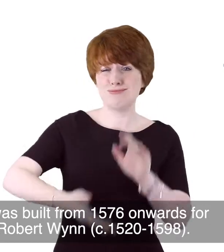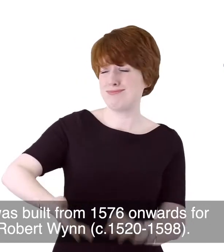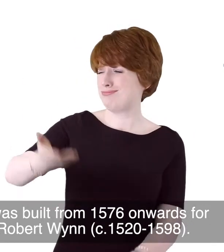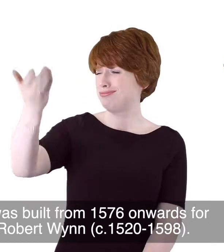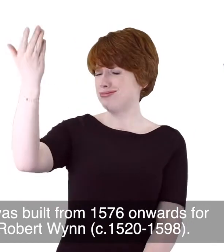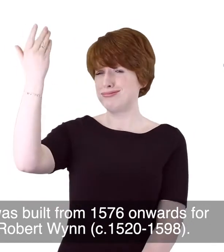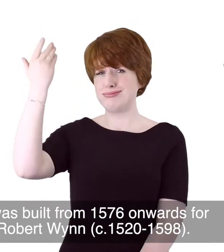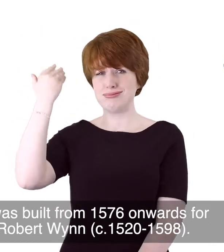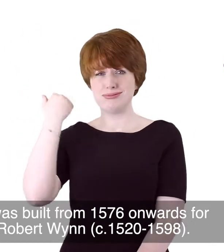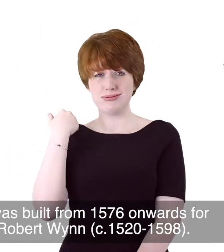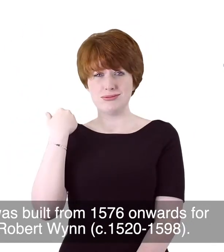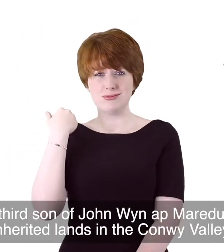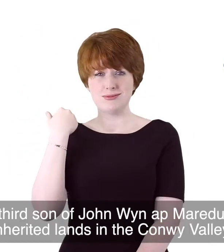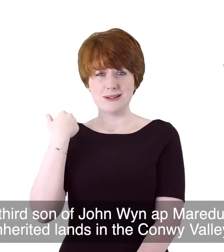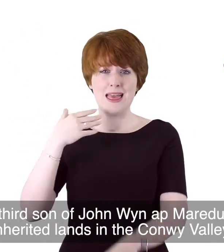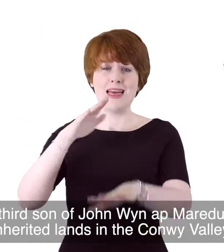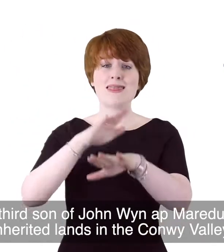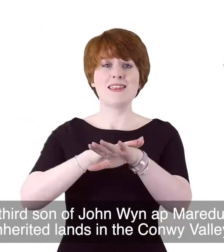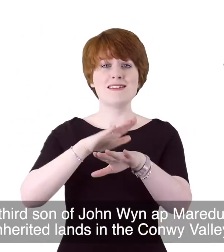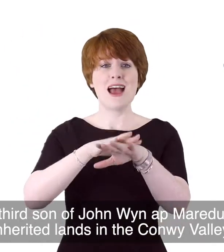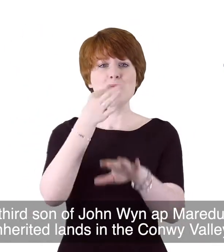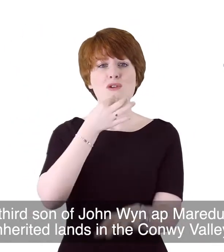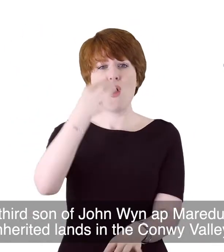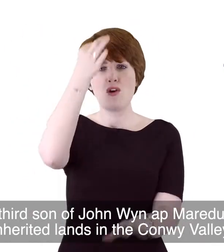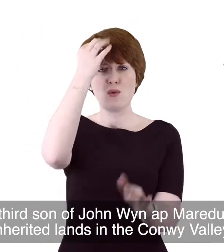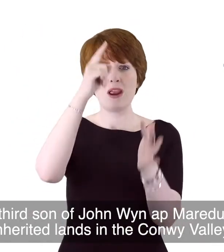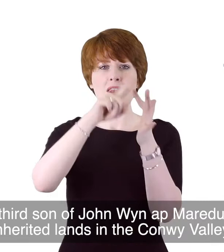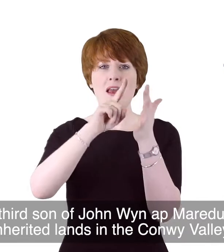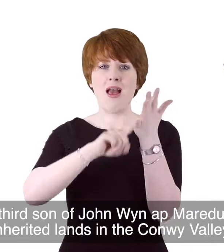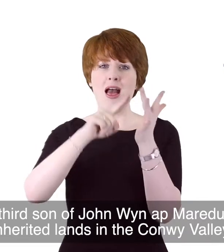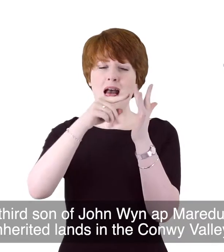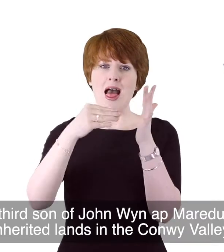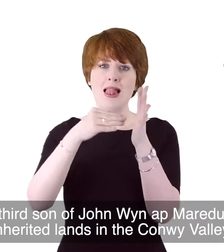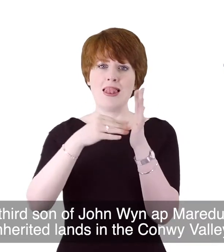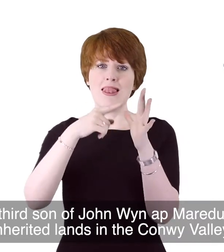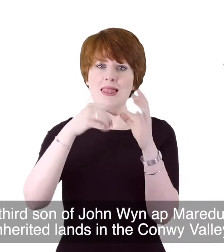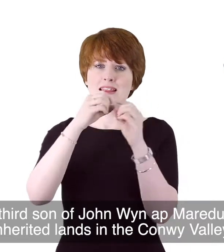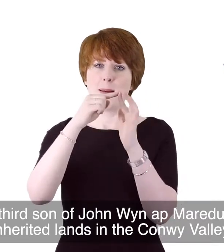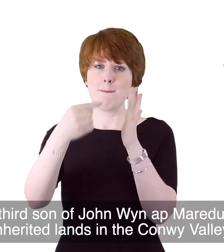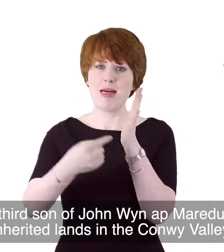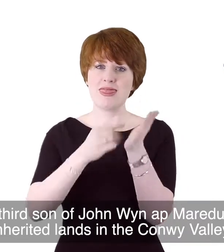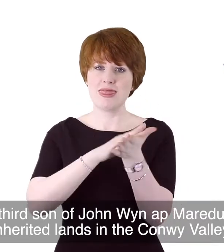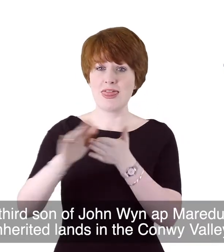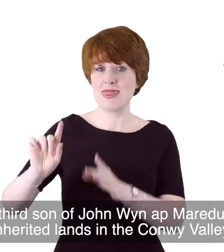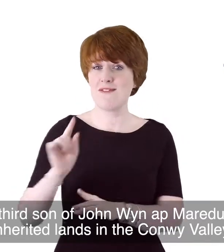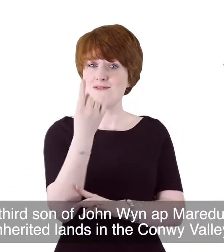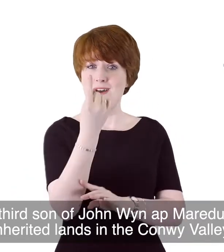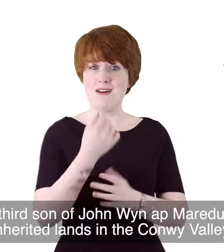to 1598. He was the third son of John Wynne ap Meredydd, who inherited lands in the Conwy Valley which